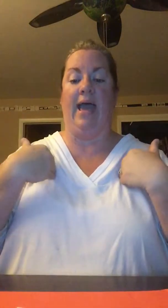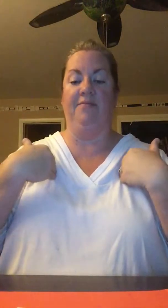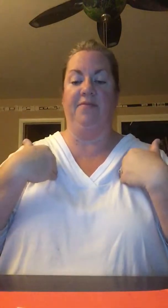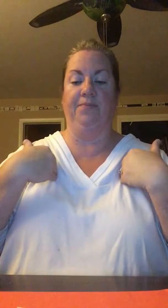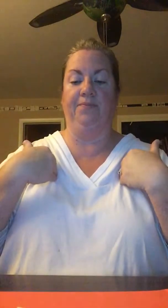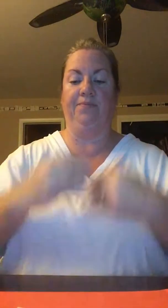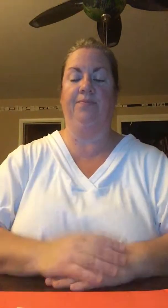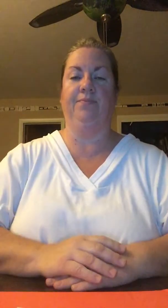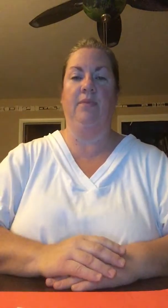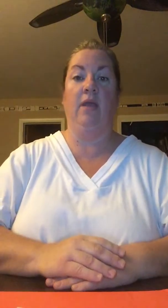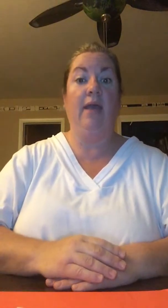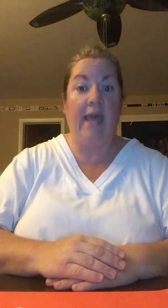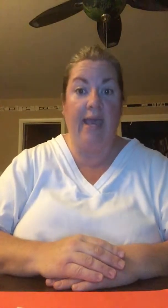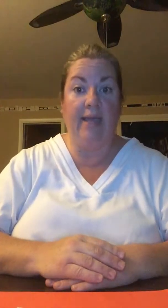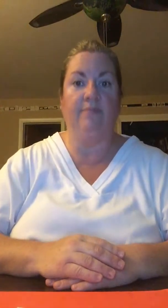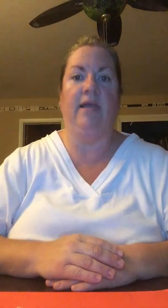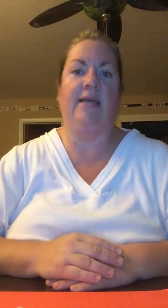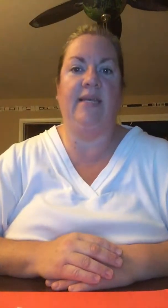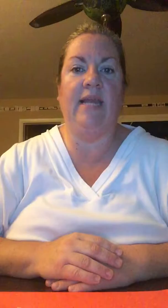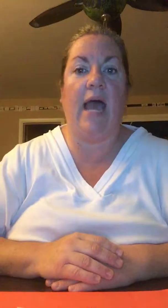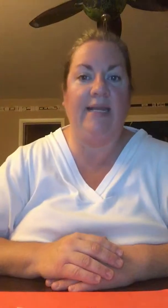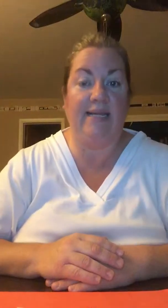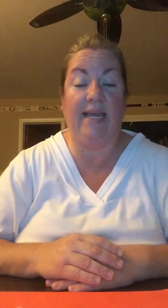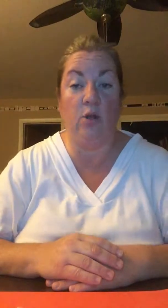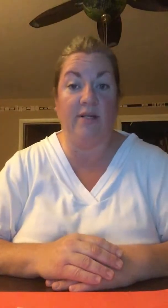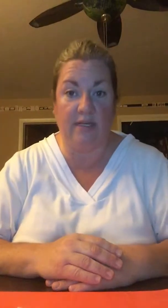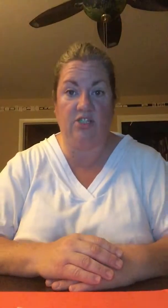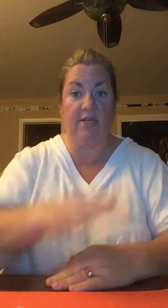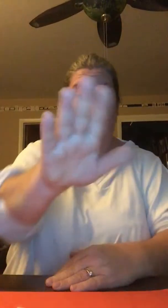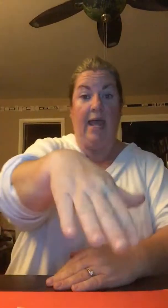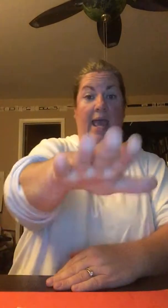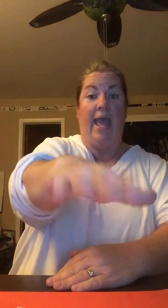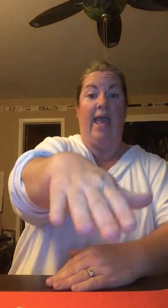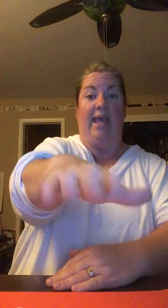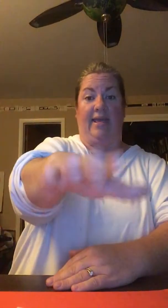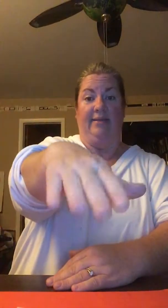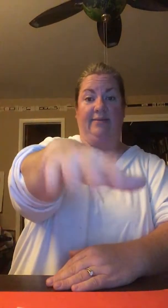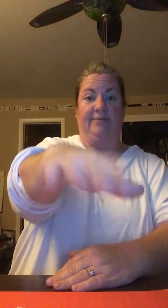Have. Hey, as in I need to get your attention. Hey.